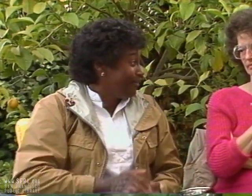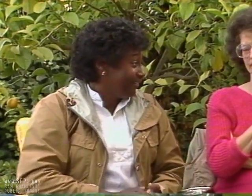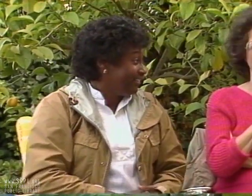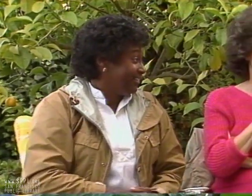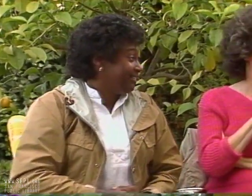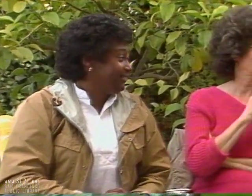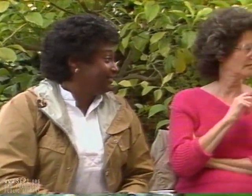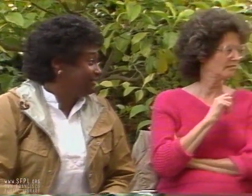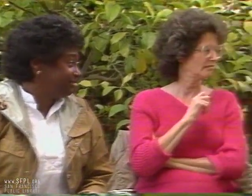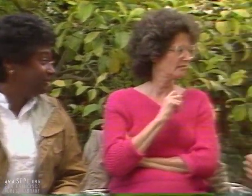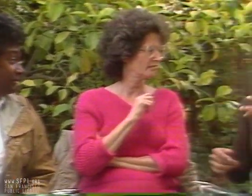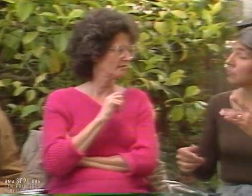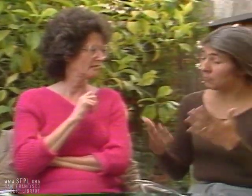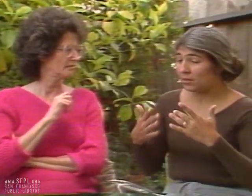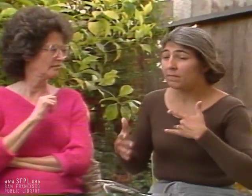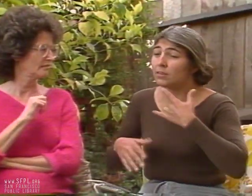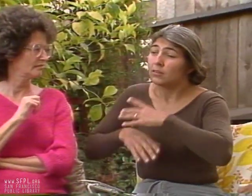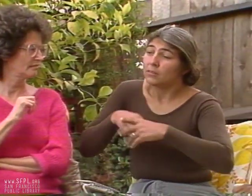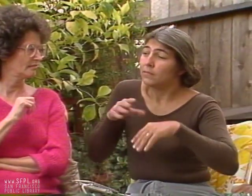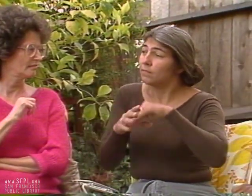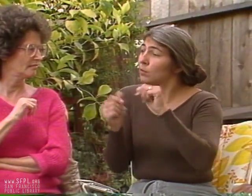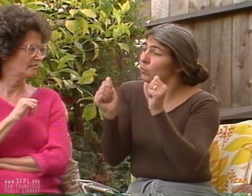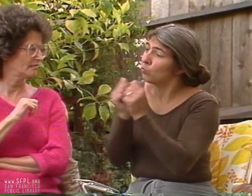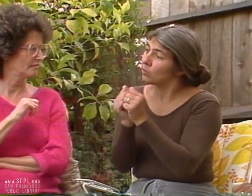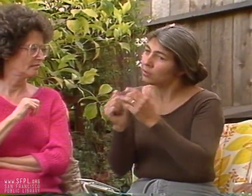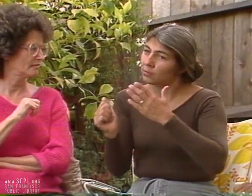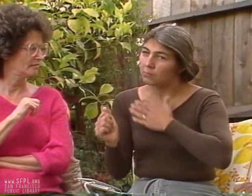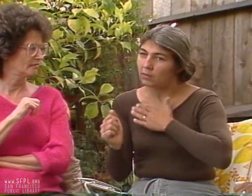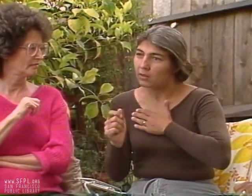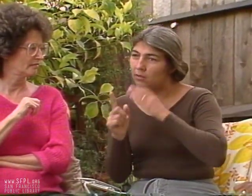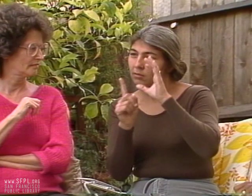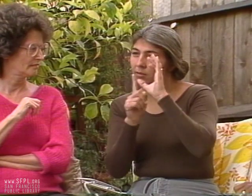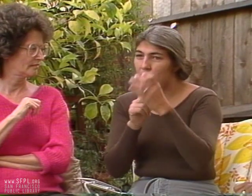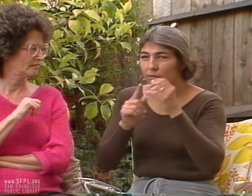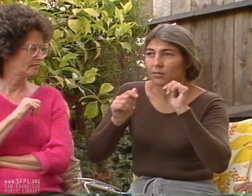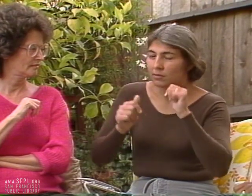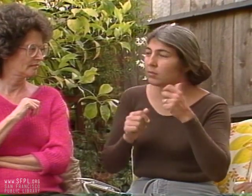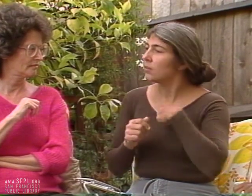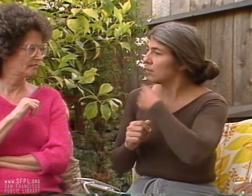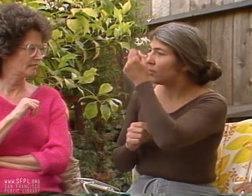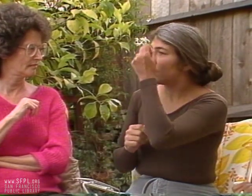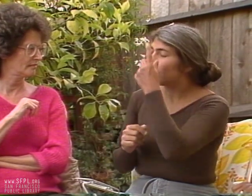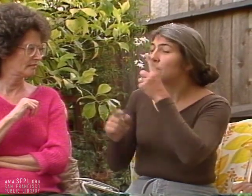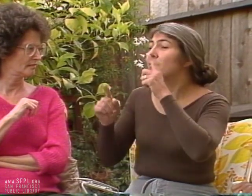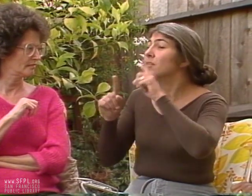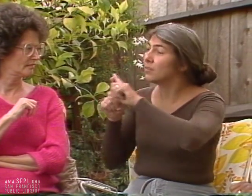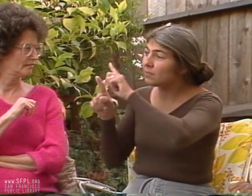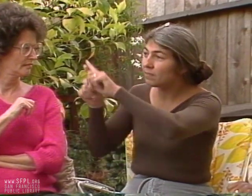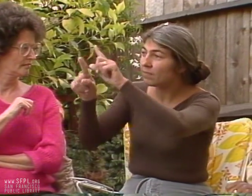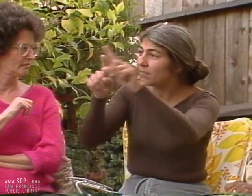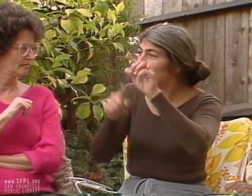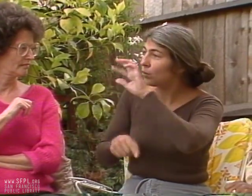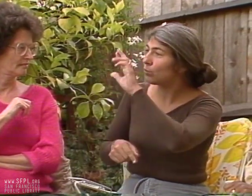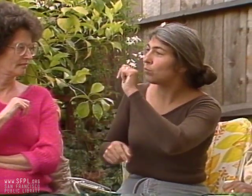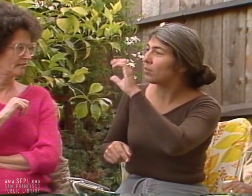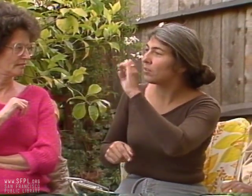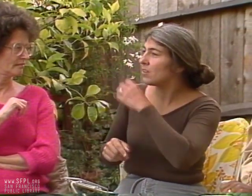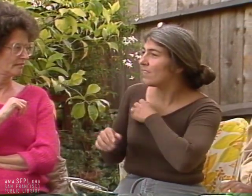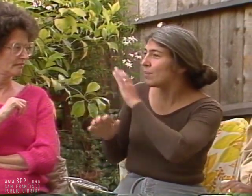it. Yes, I might feel more comfortable in my own cultural group, and there are a lot of groups that are forming along